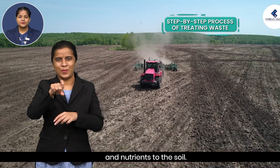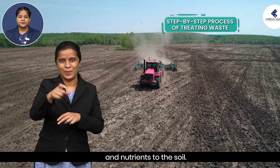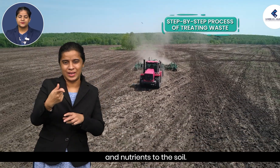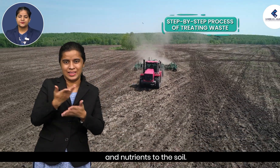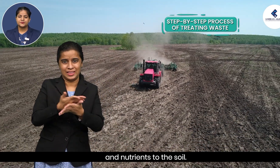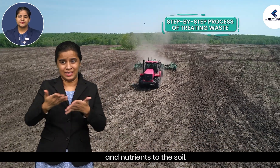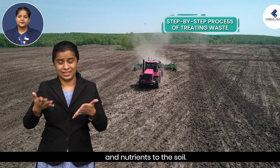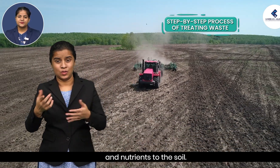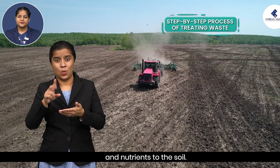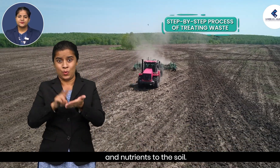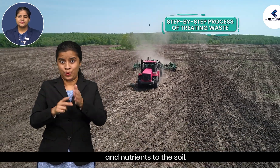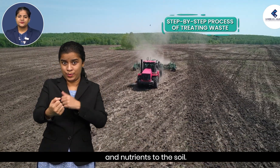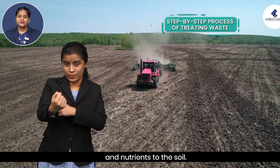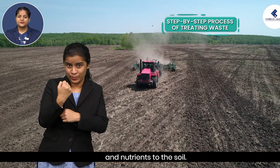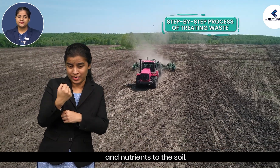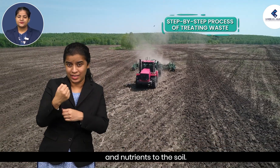soil.